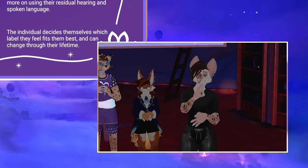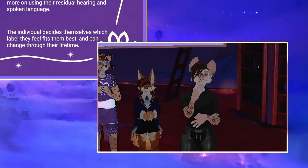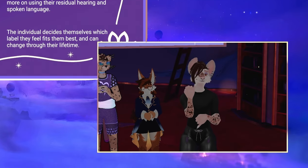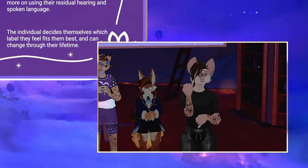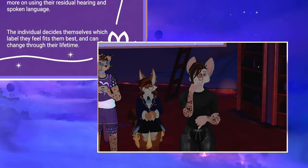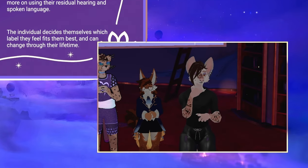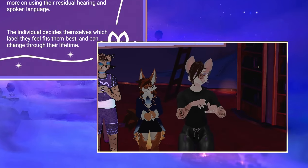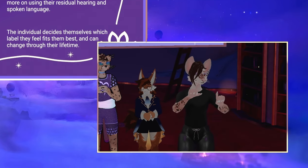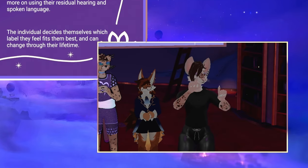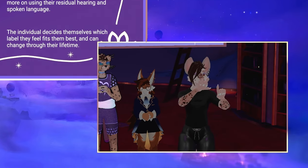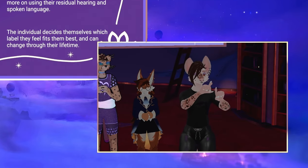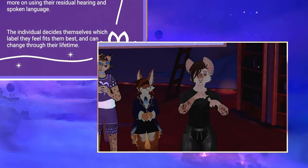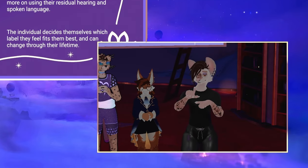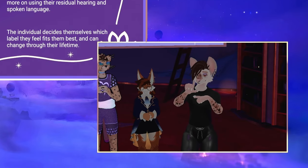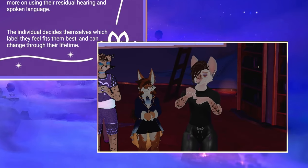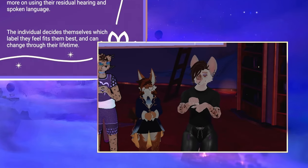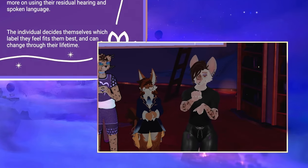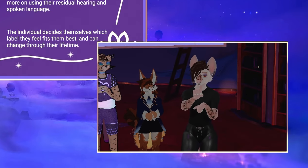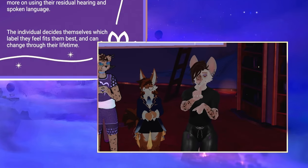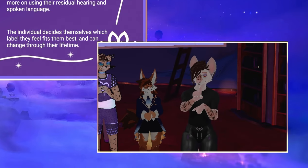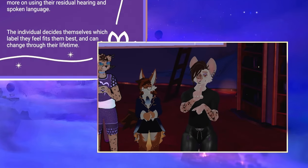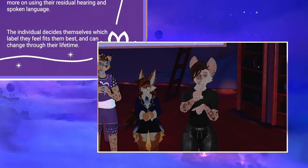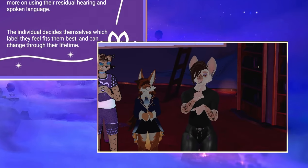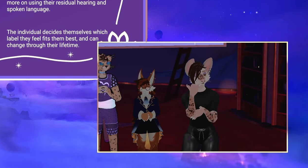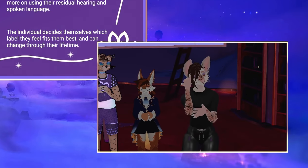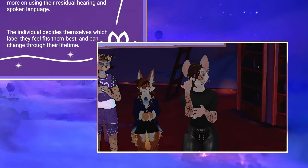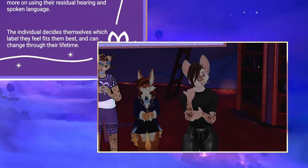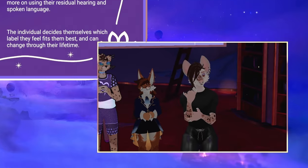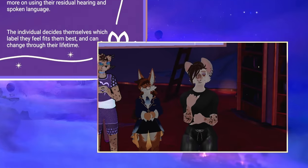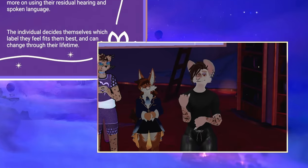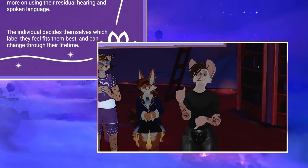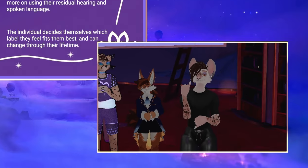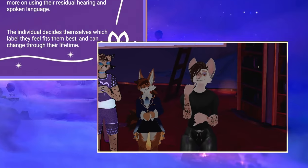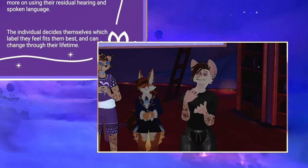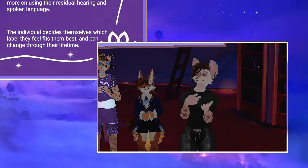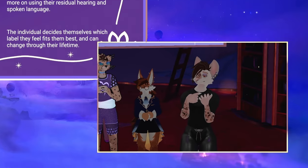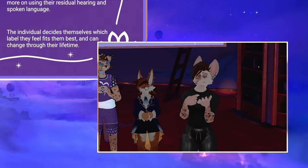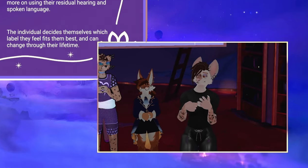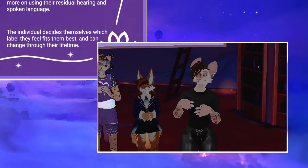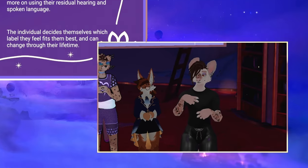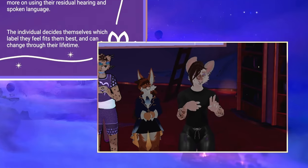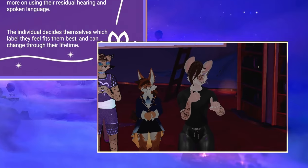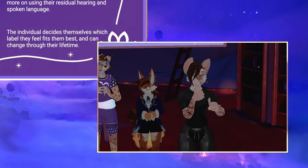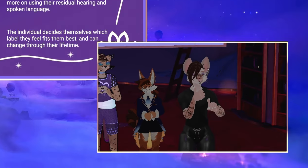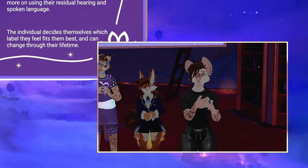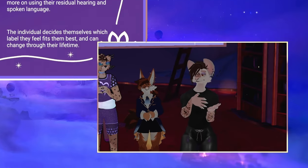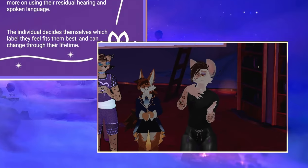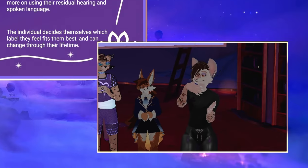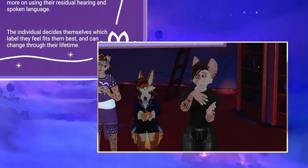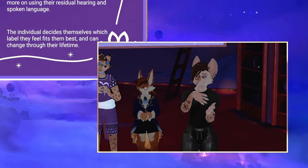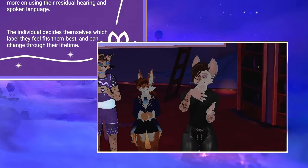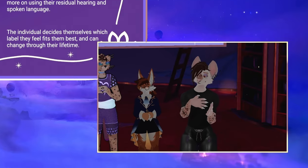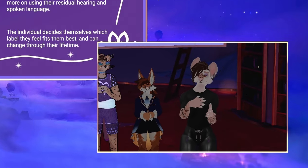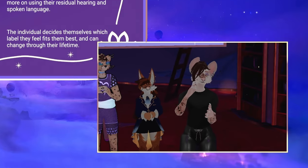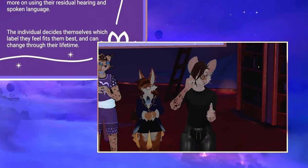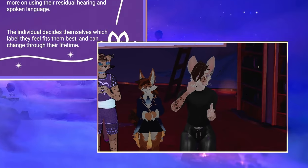d, because whenever we talk about people who are medically deaf, people who just have the inability to hear, that is where we're